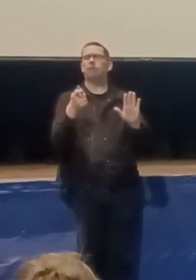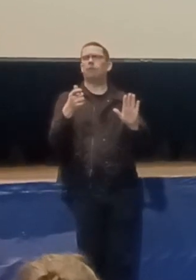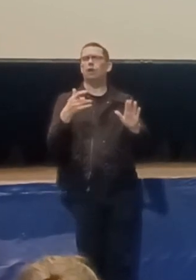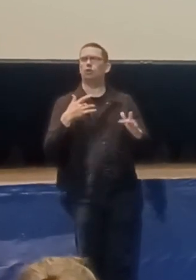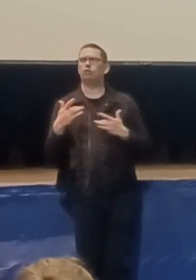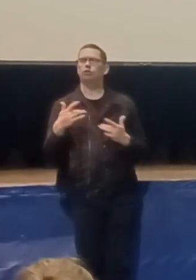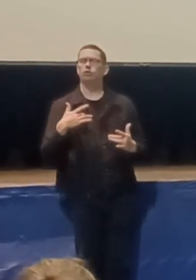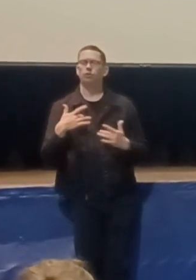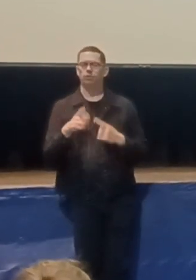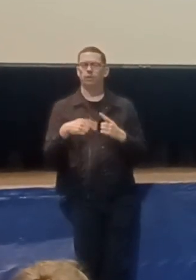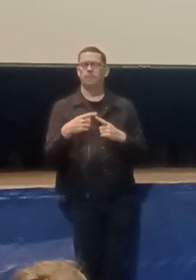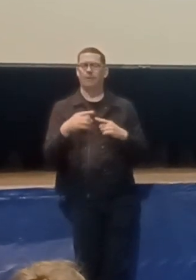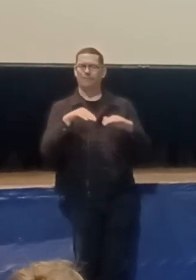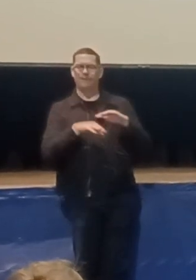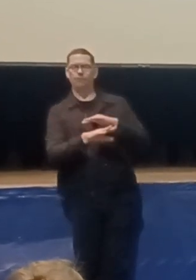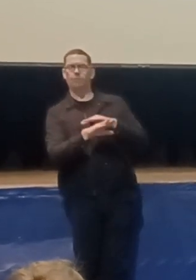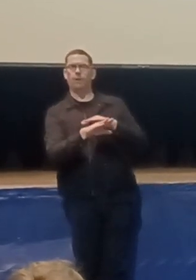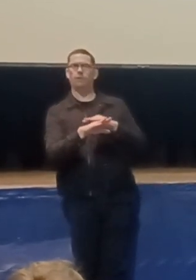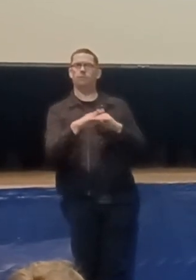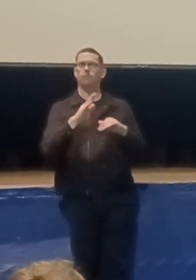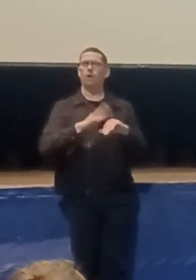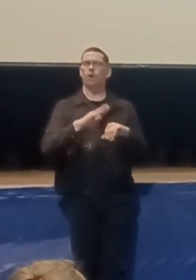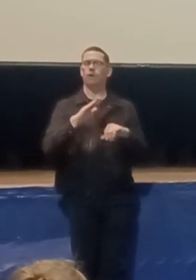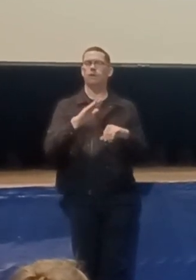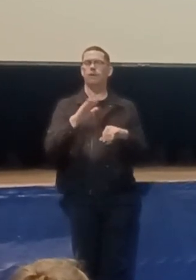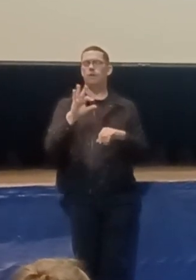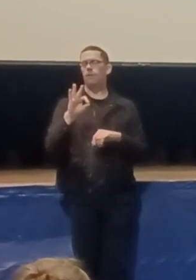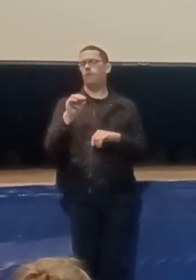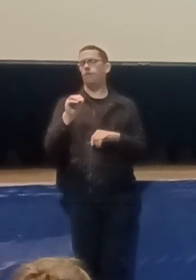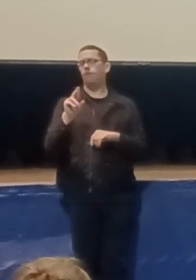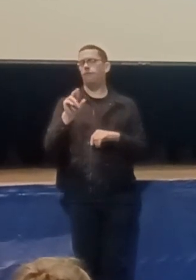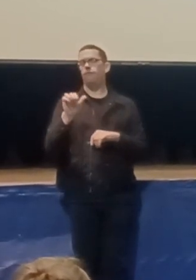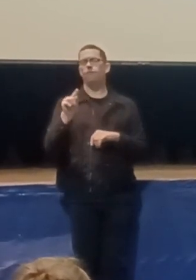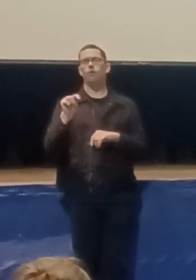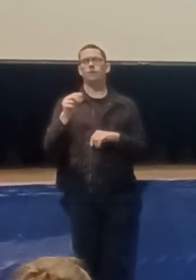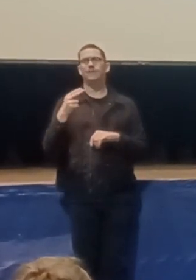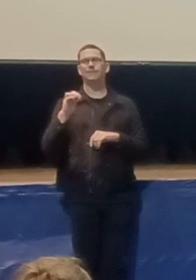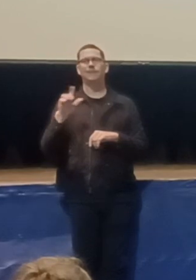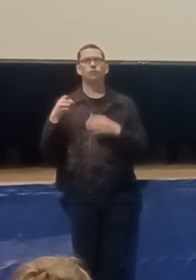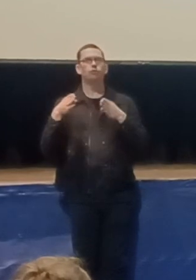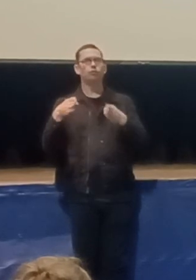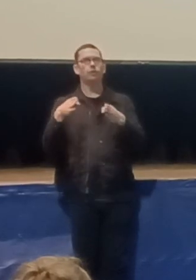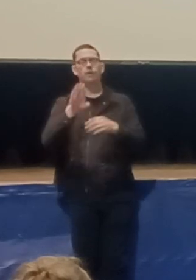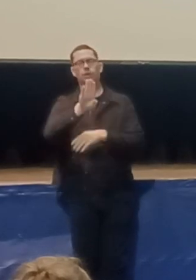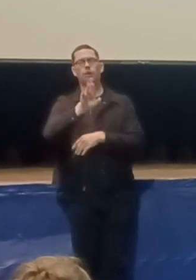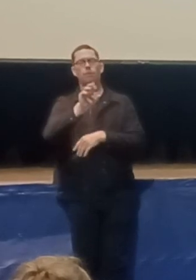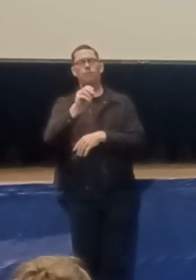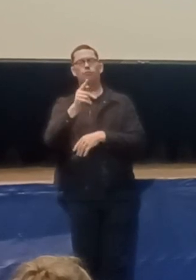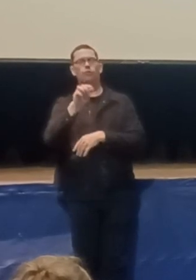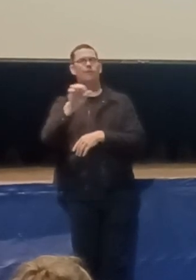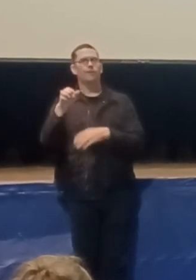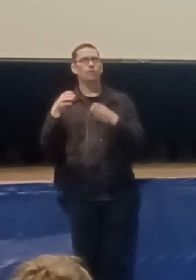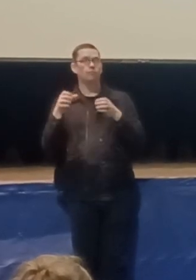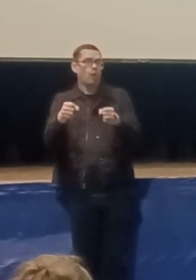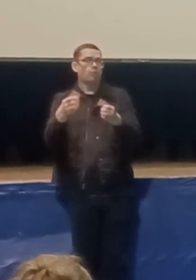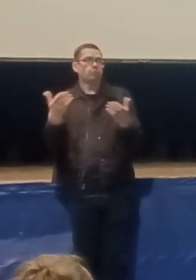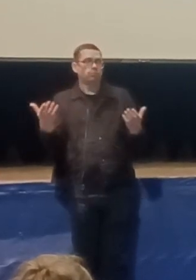about entryways on Forest Hill Street and Brooklyn Road. But